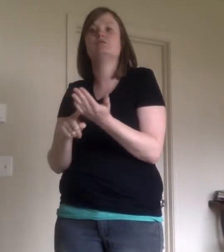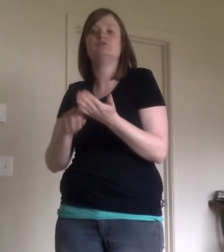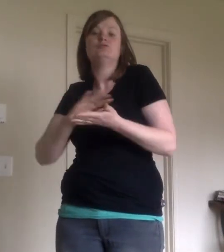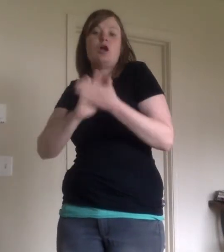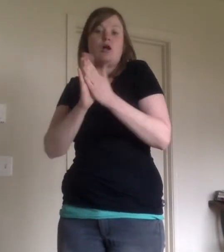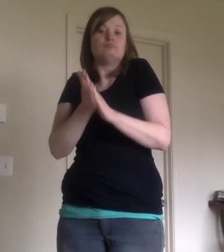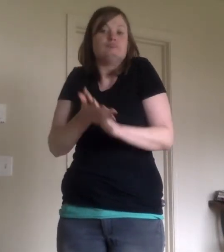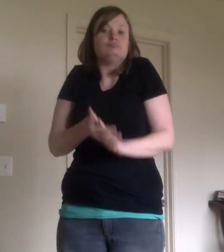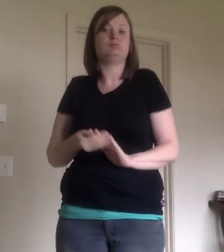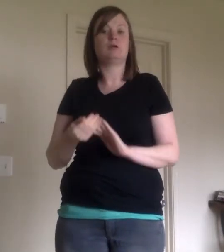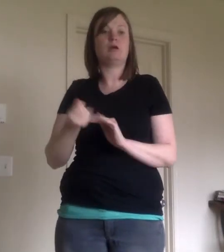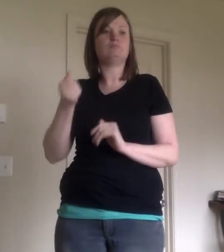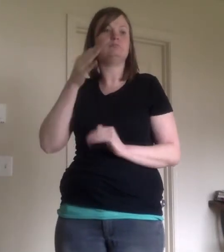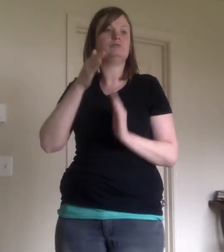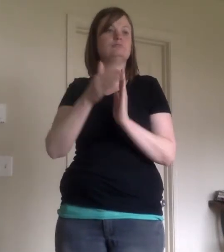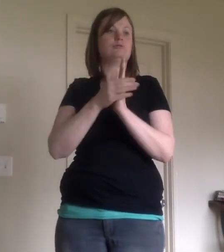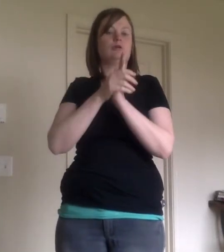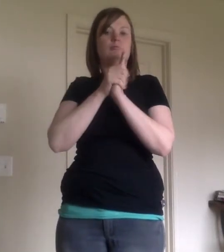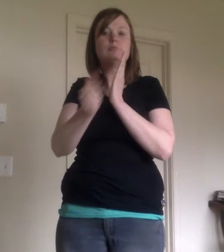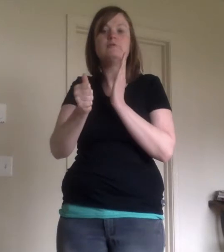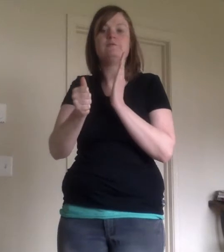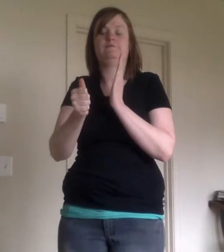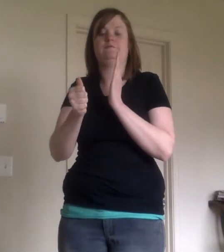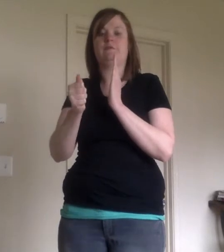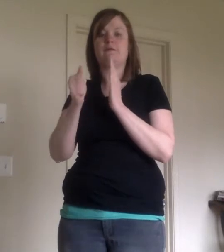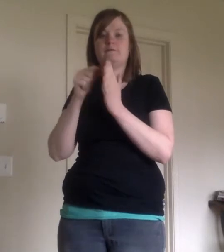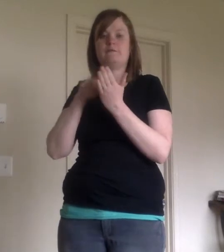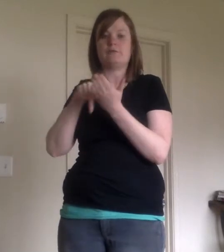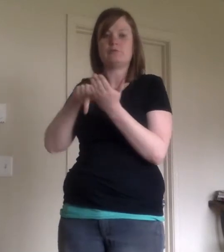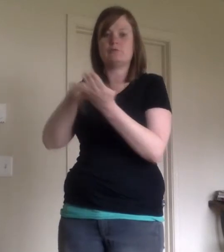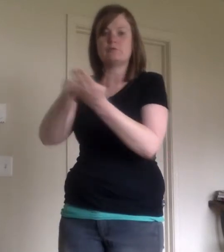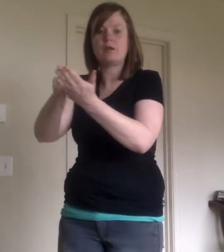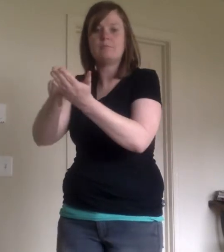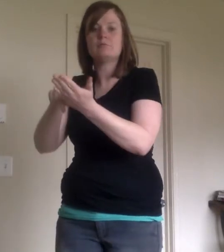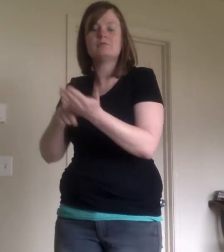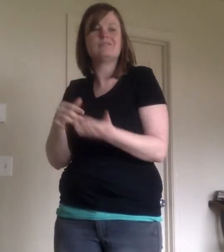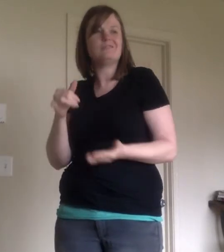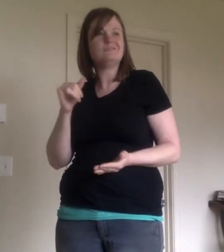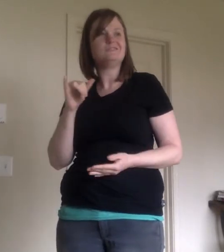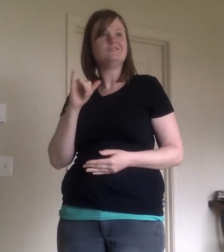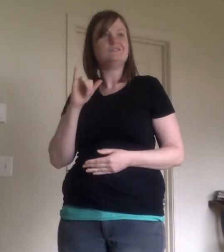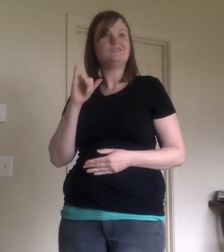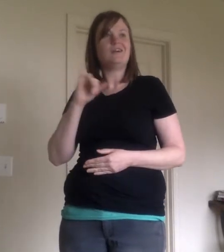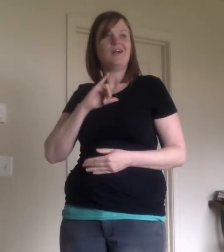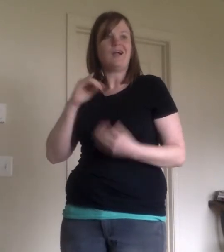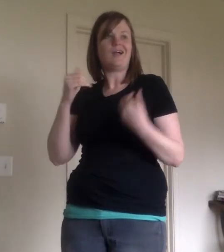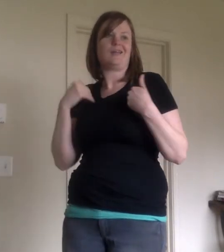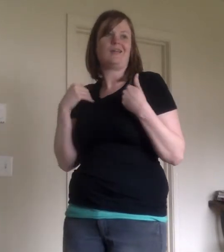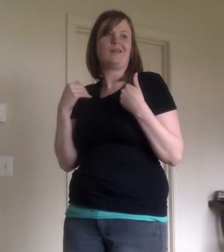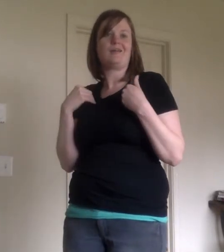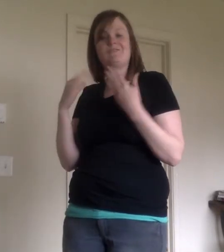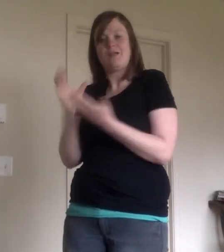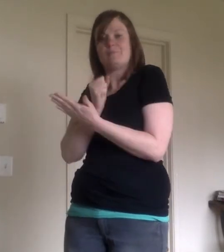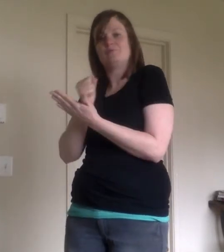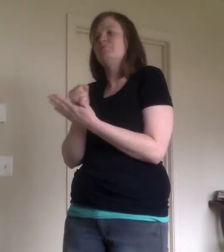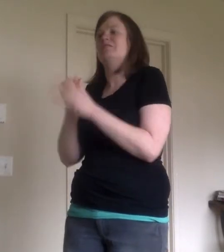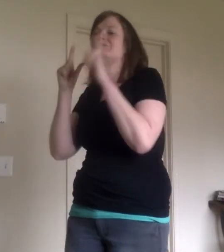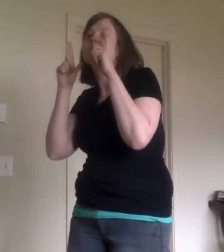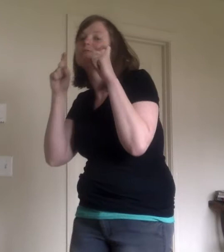I'm really privy to like a niche culture, and I like to capture that essence of that culture. I'm sure many